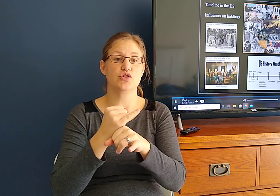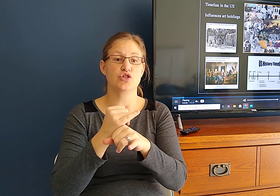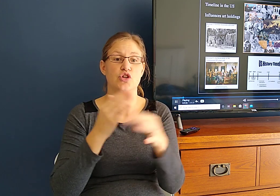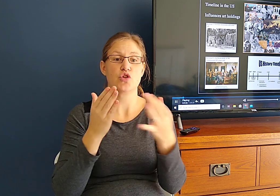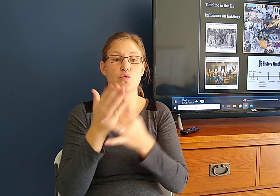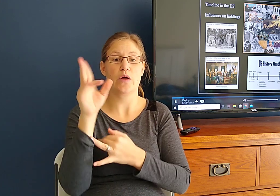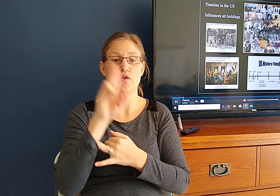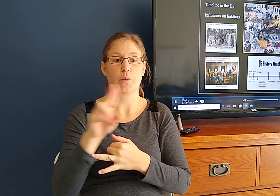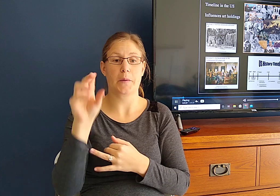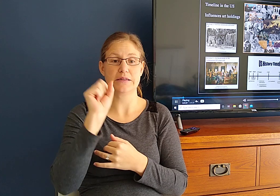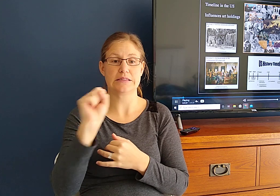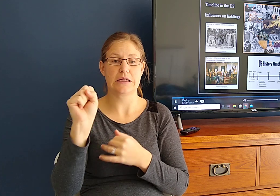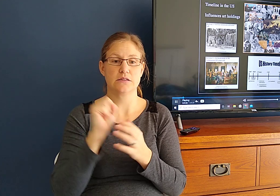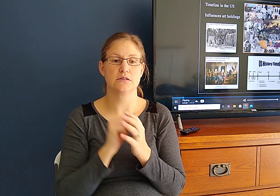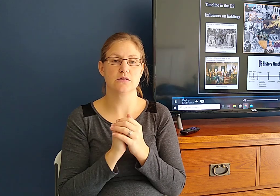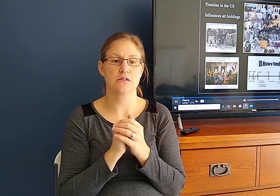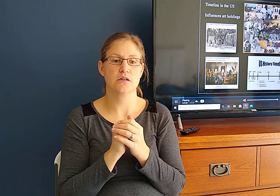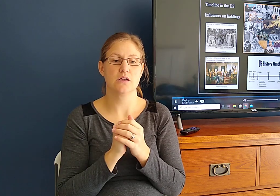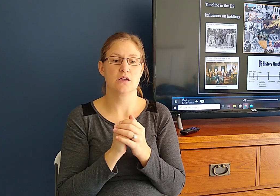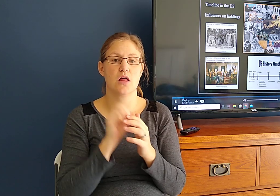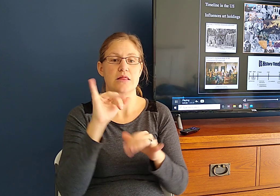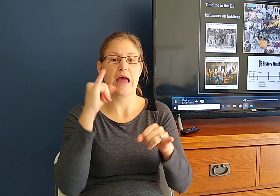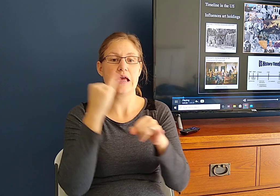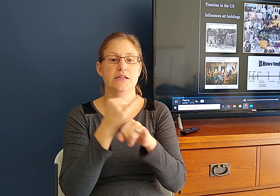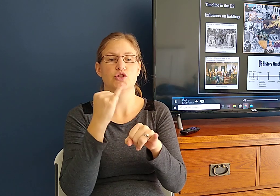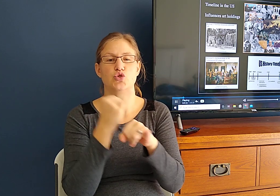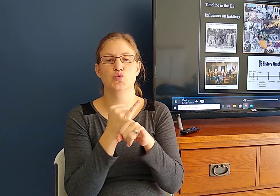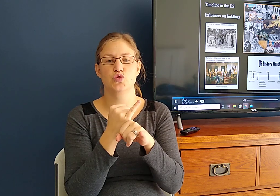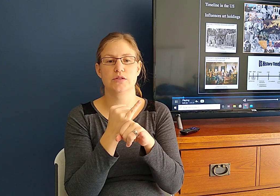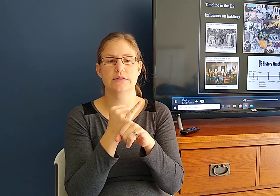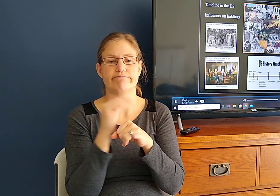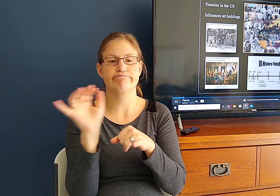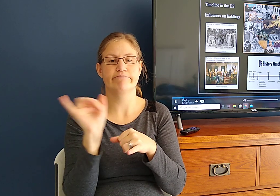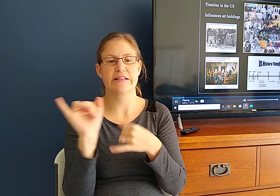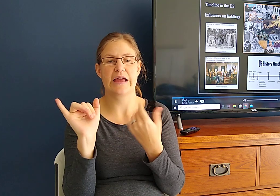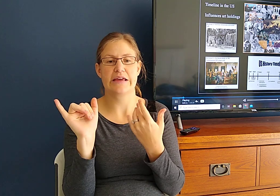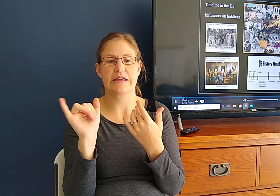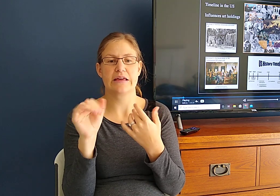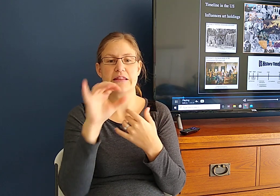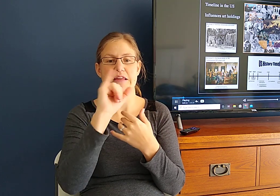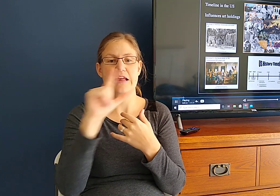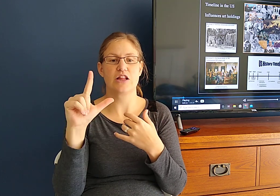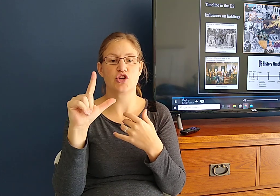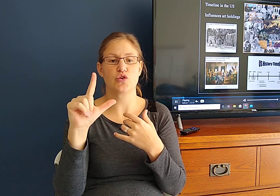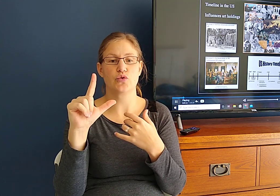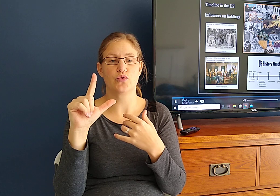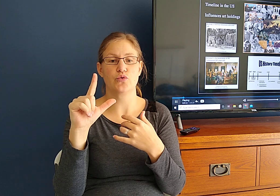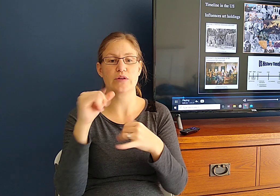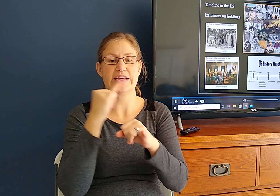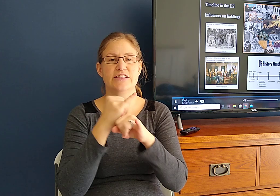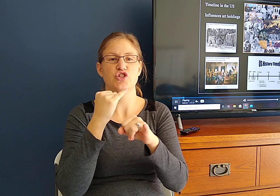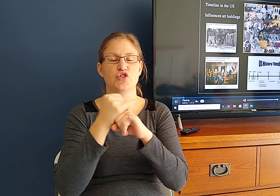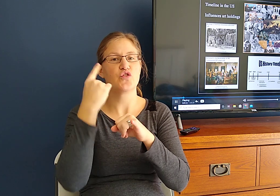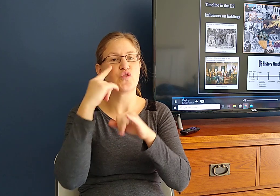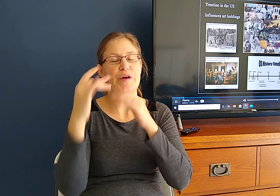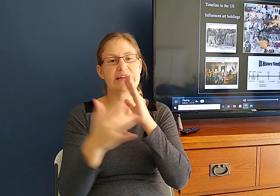States. And those institutions were such as the Illinois Institute of Technology, the School of the